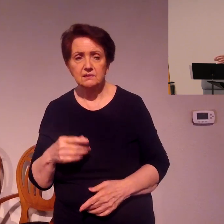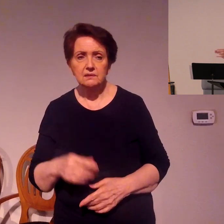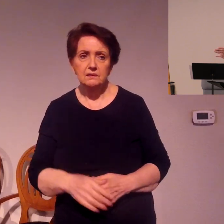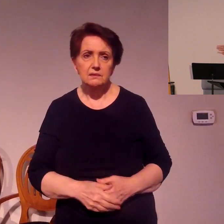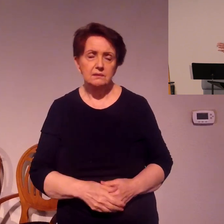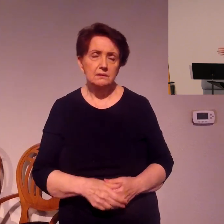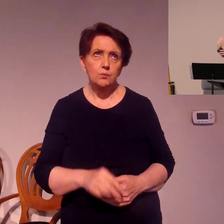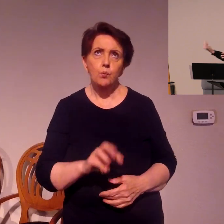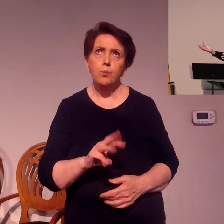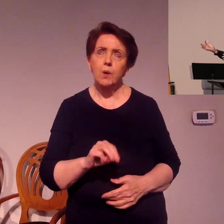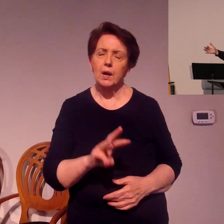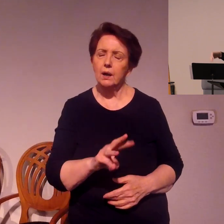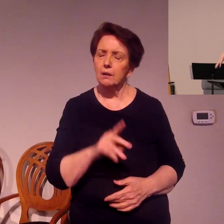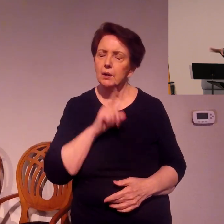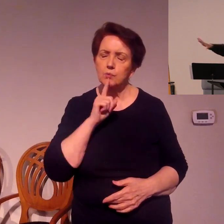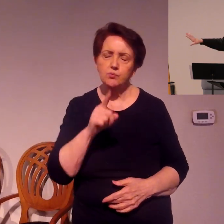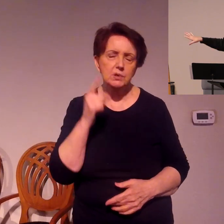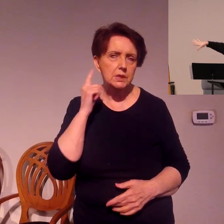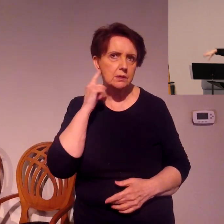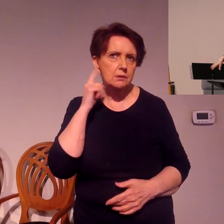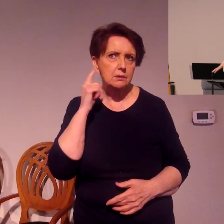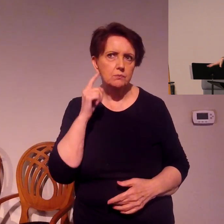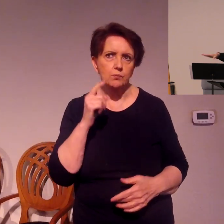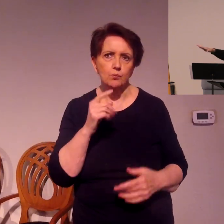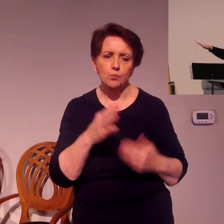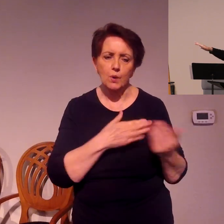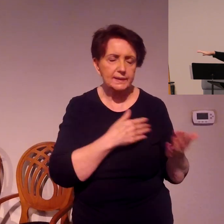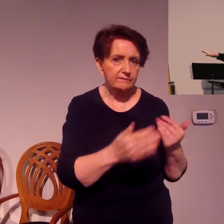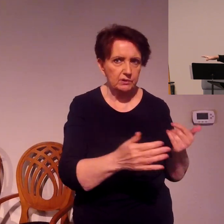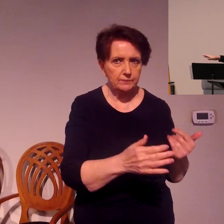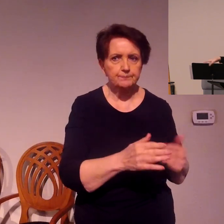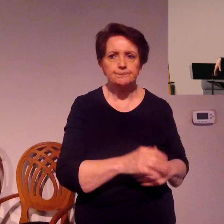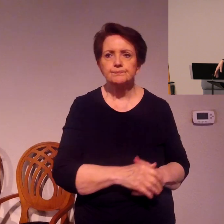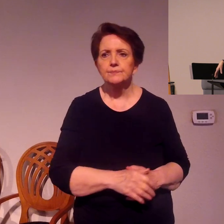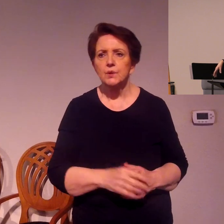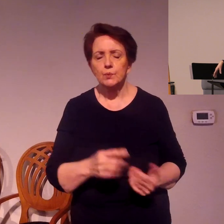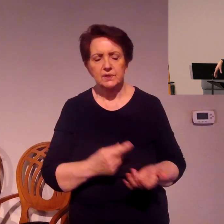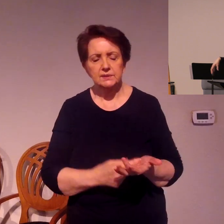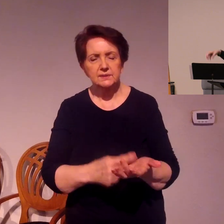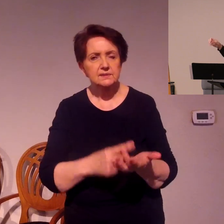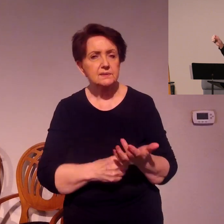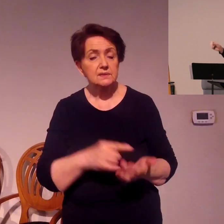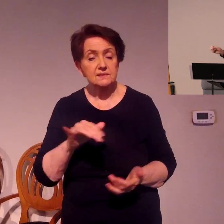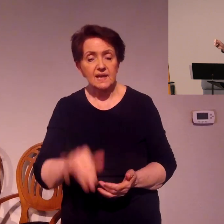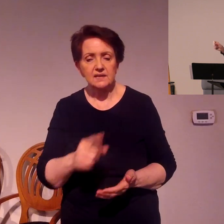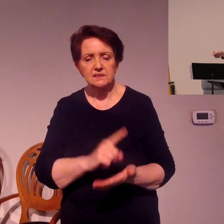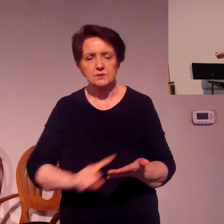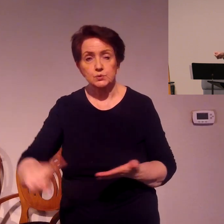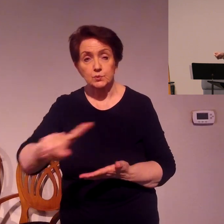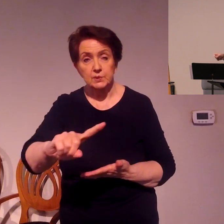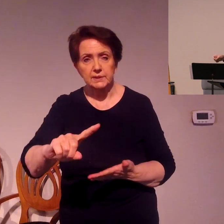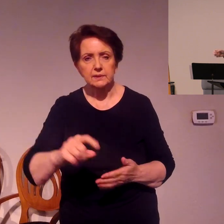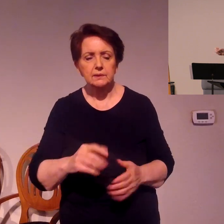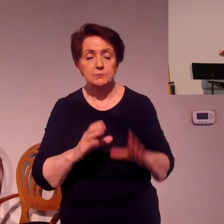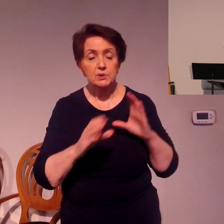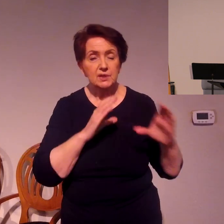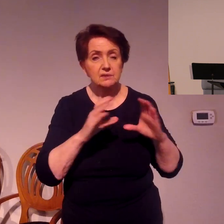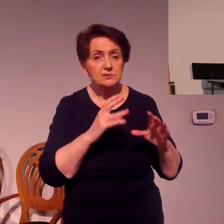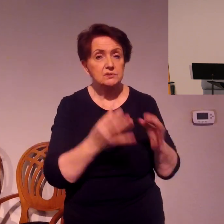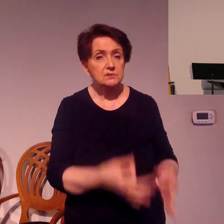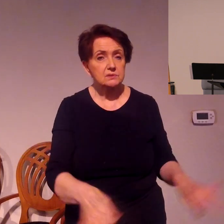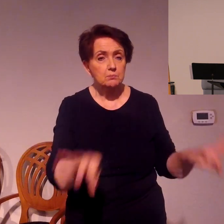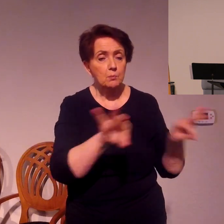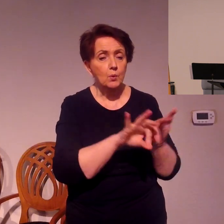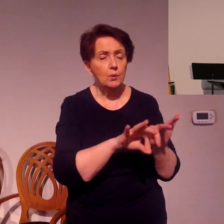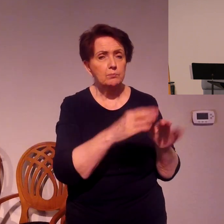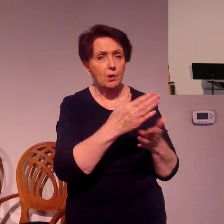heard that as whatever, right? And we're going to talk about that next week because communication is a key element to